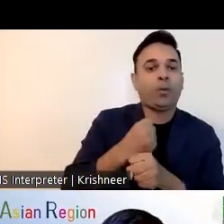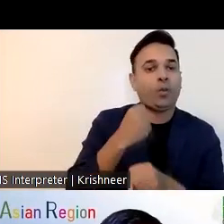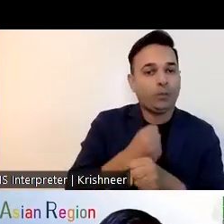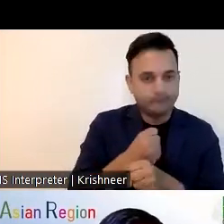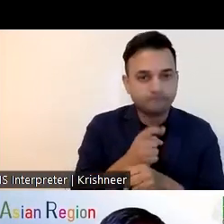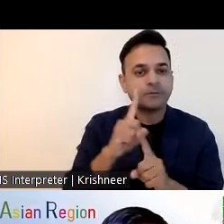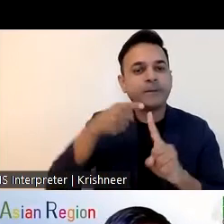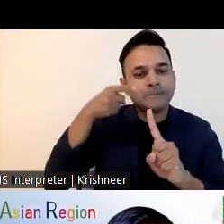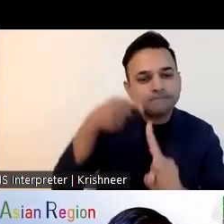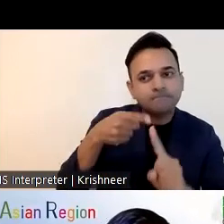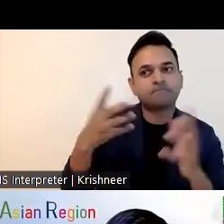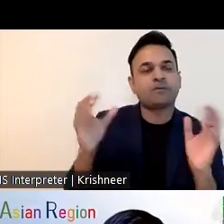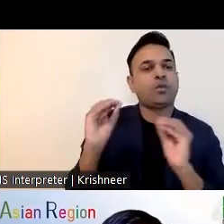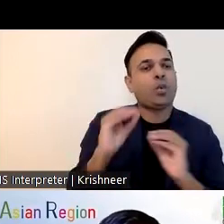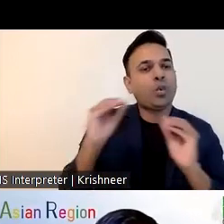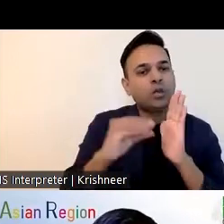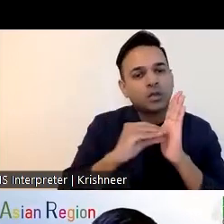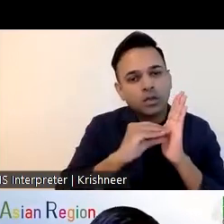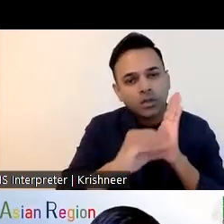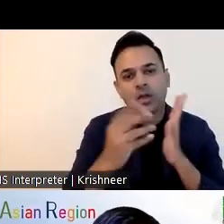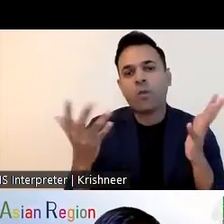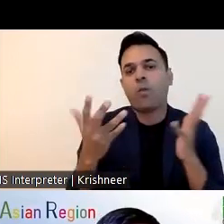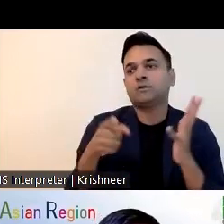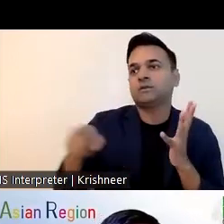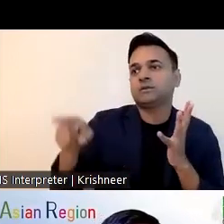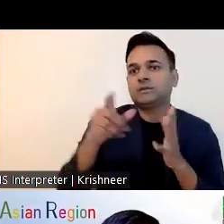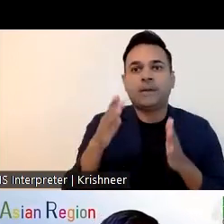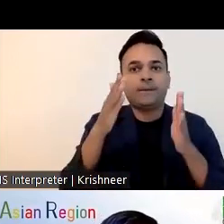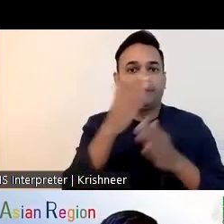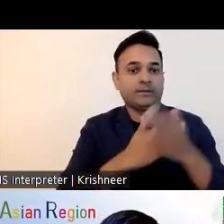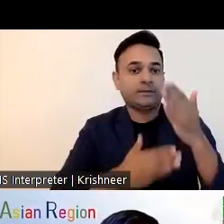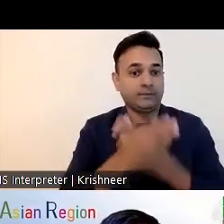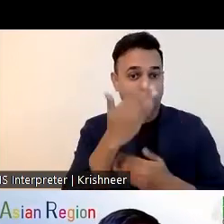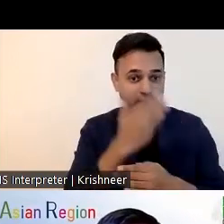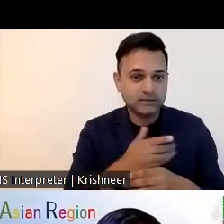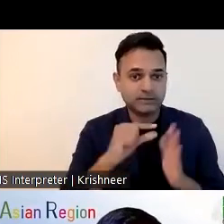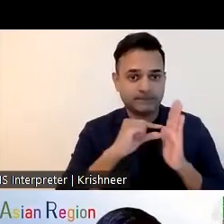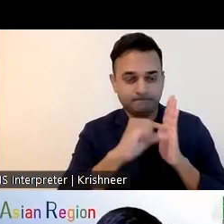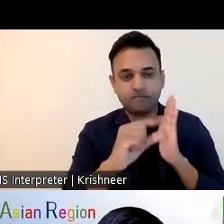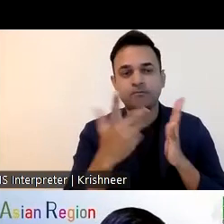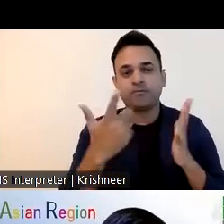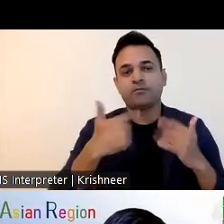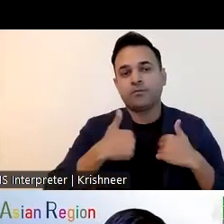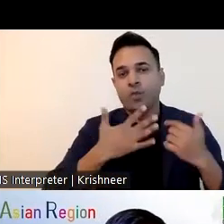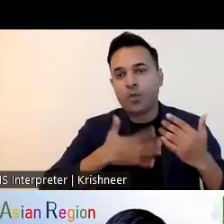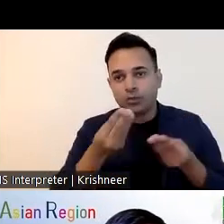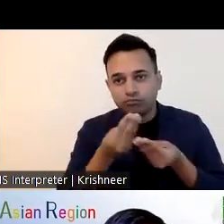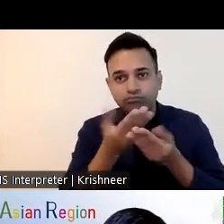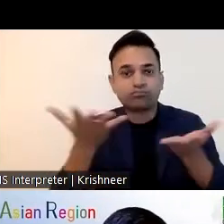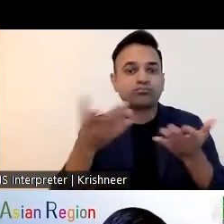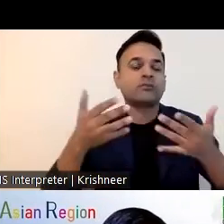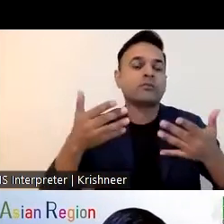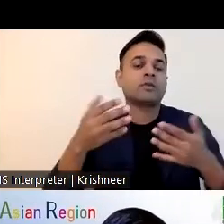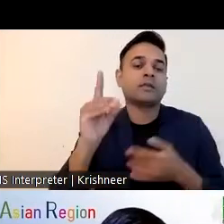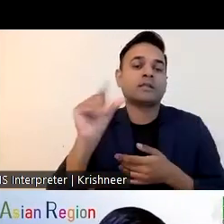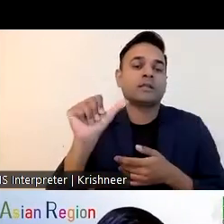Disability Inclusive Development Situational Analysis Report developed by Institute of Development Studies, UK. And what it